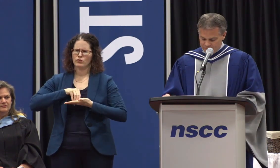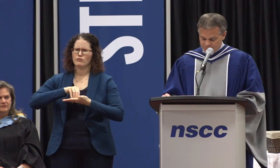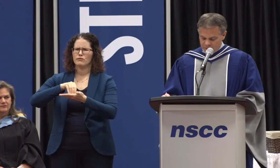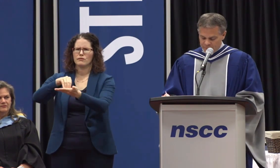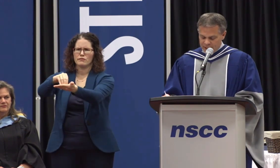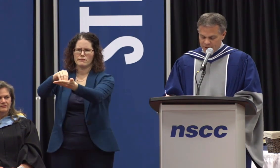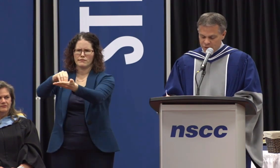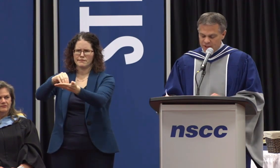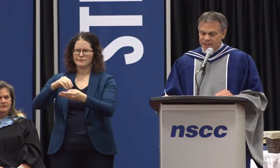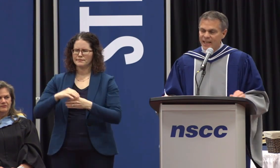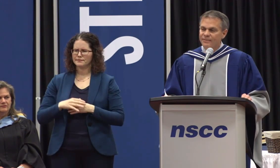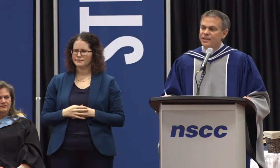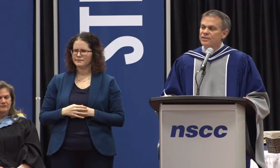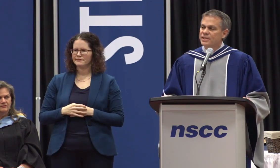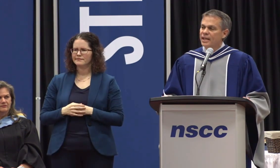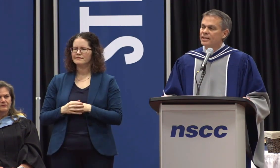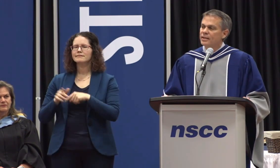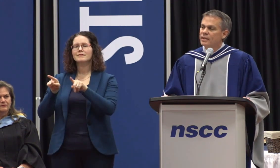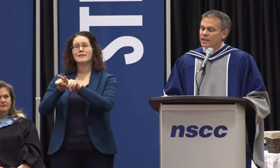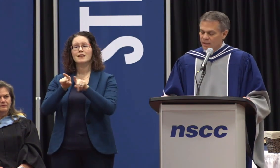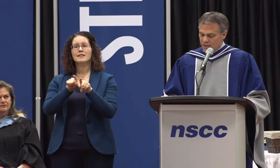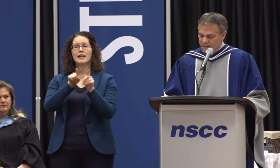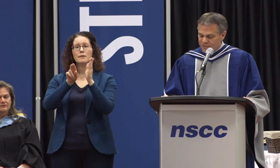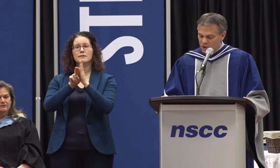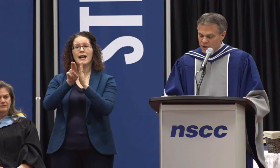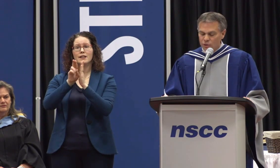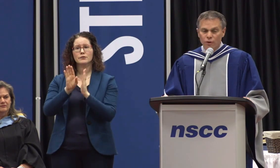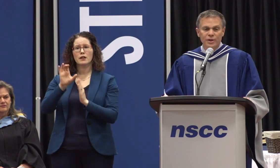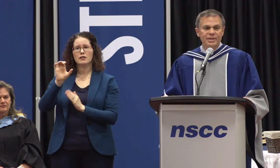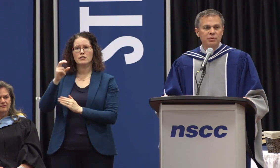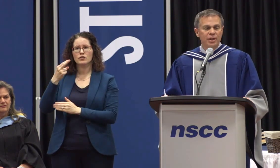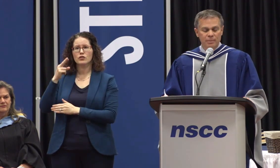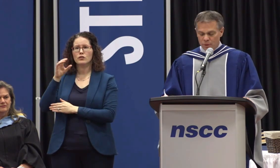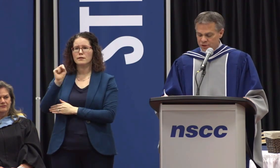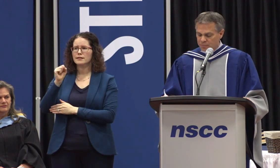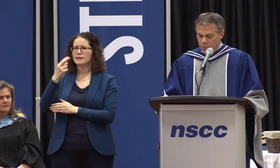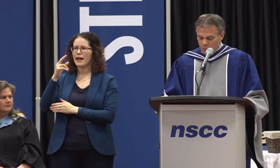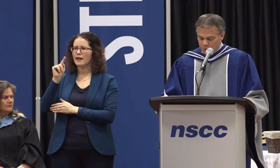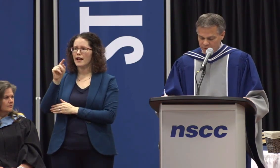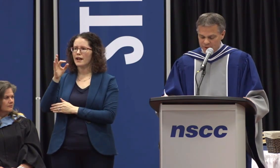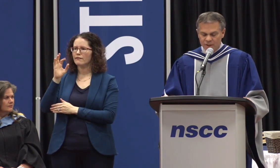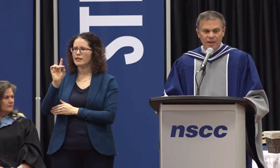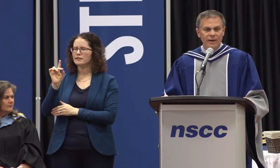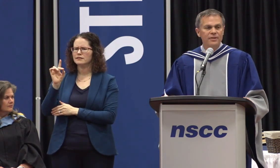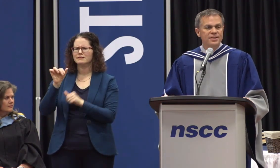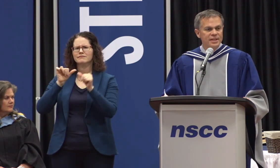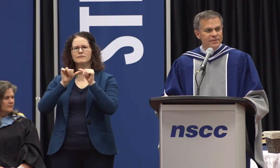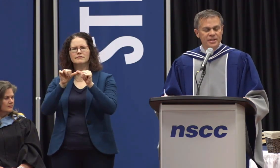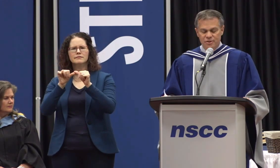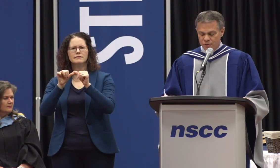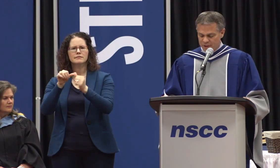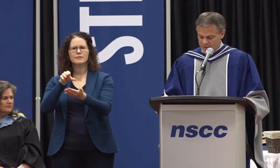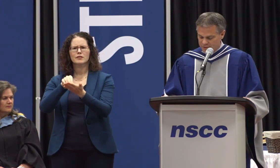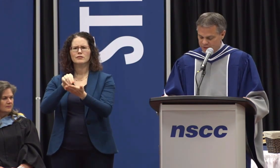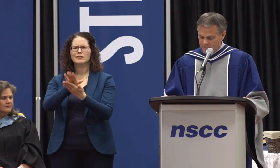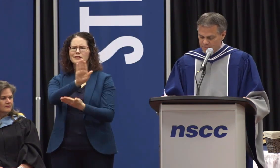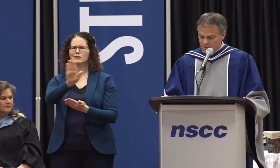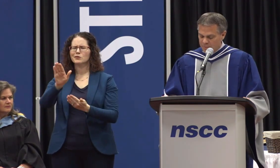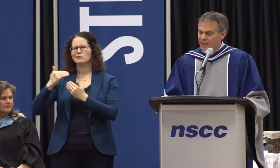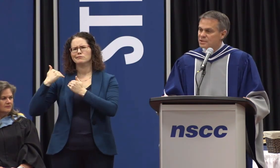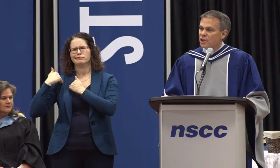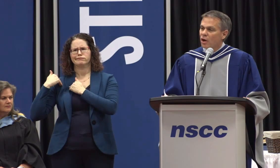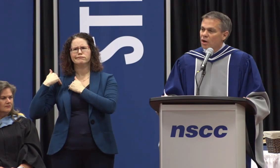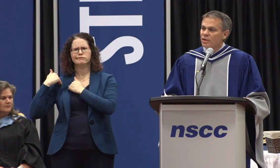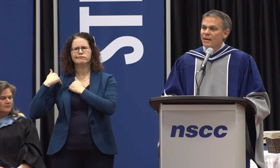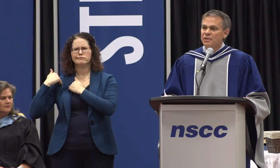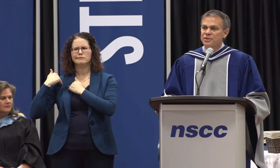life. Because as Chris Hatfield said, lifelong learning is one of the most important of our civic duties,